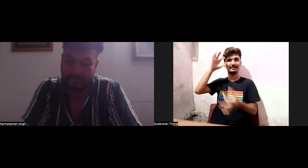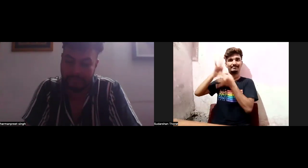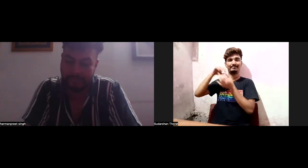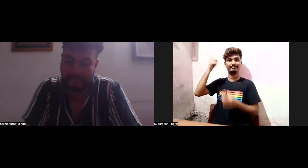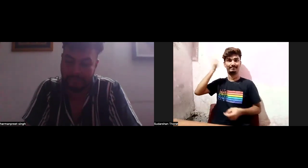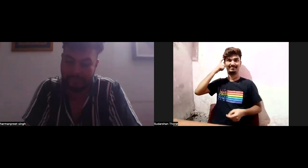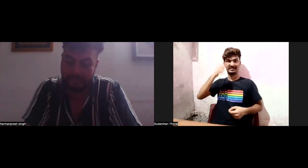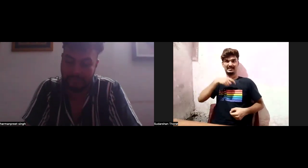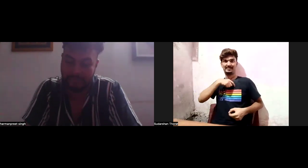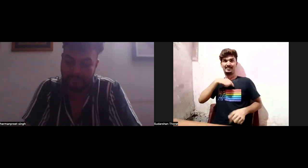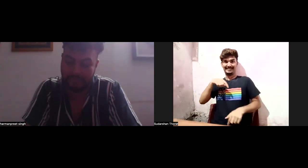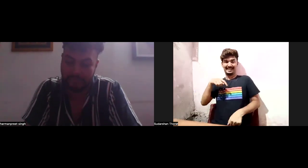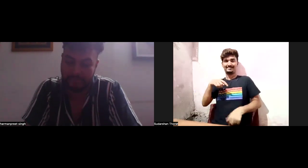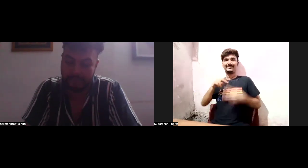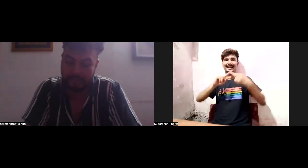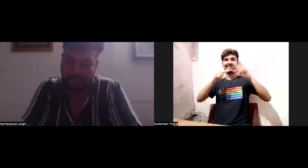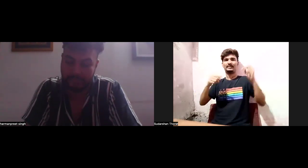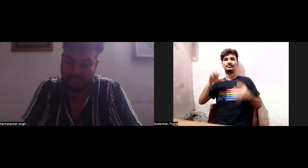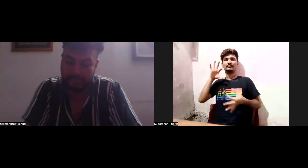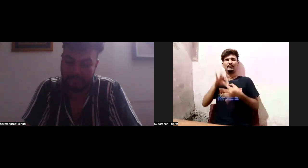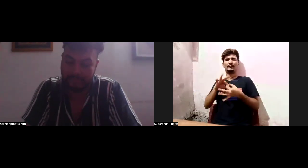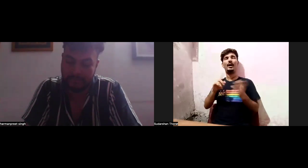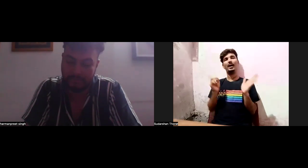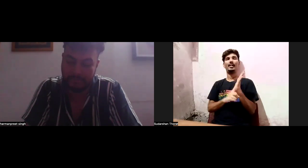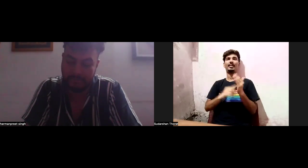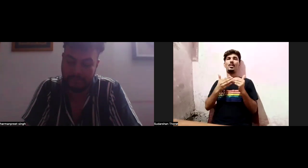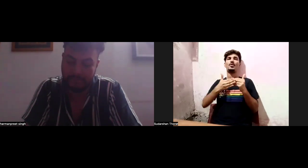the sexual identity.